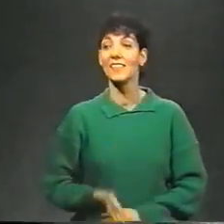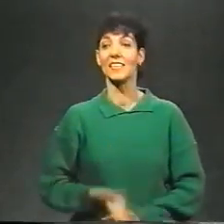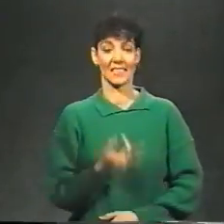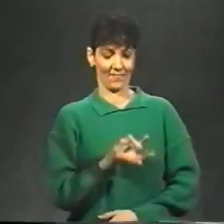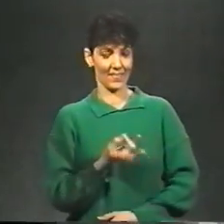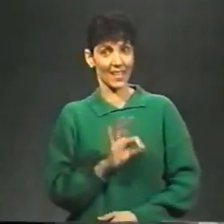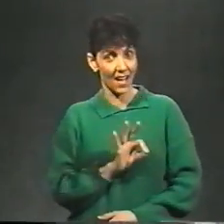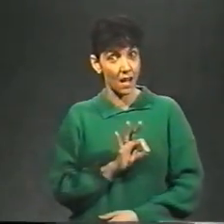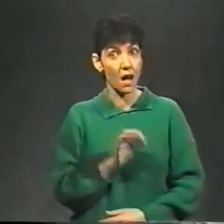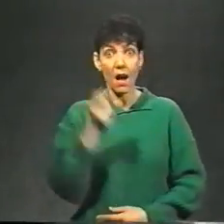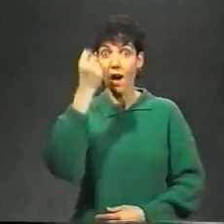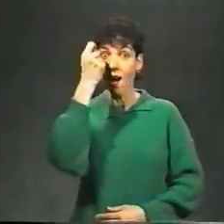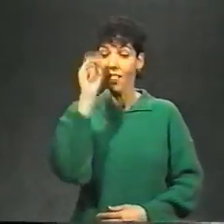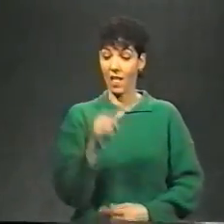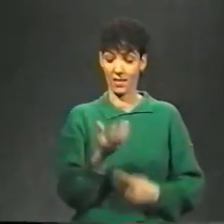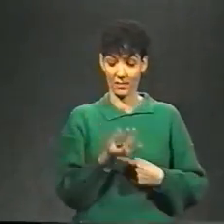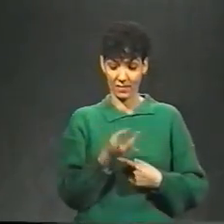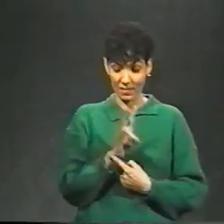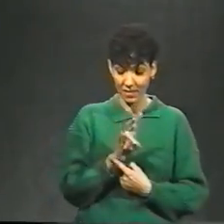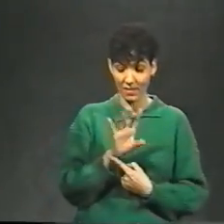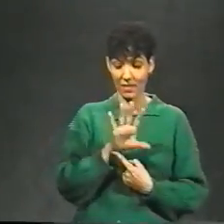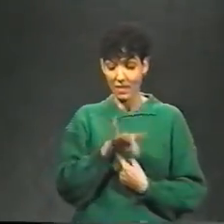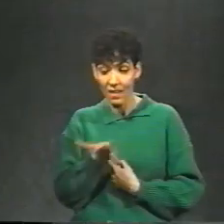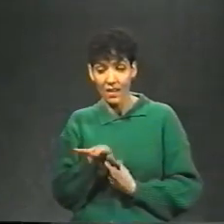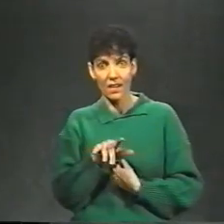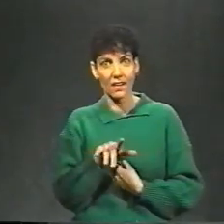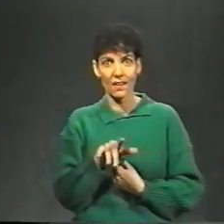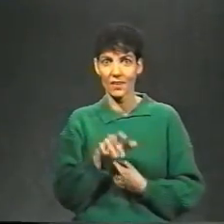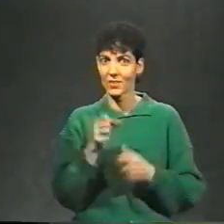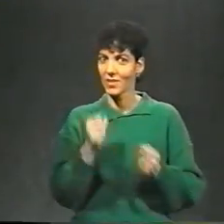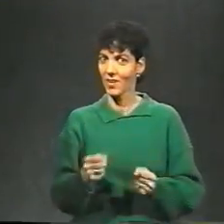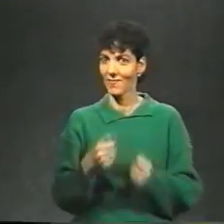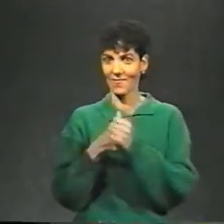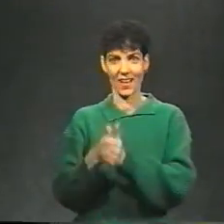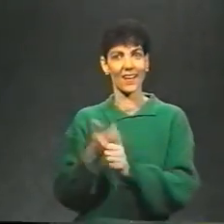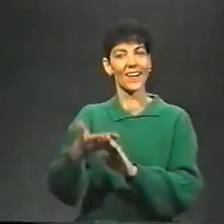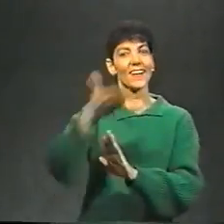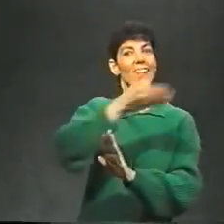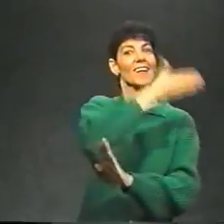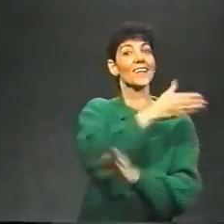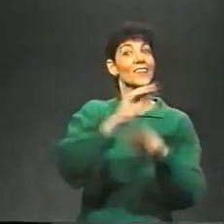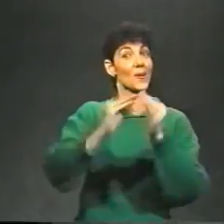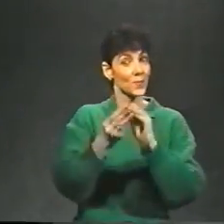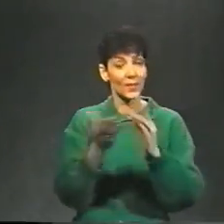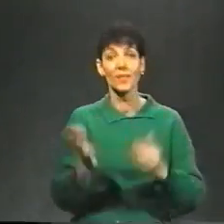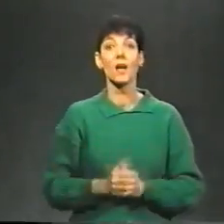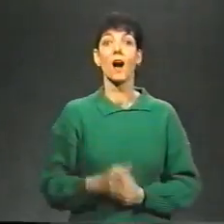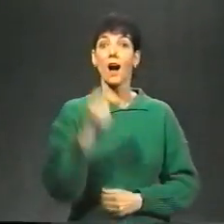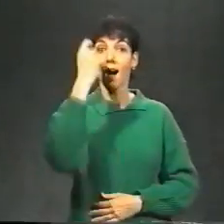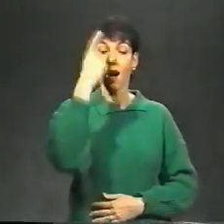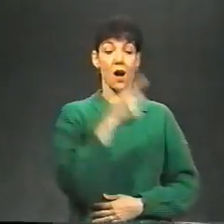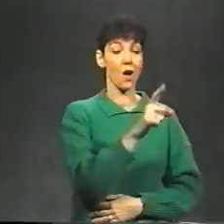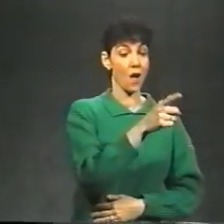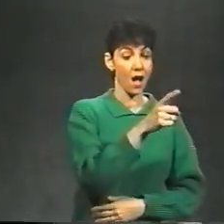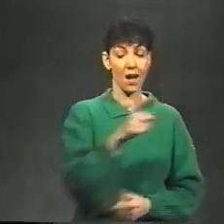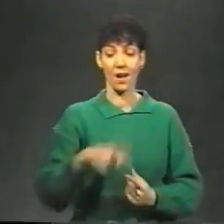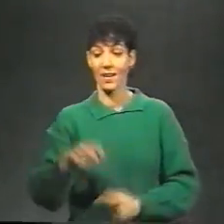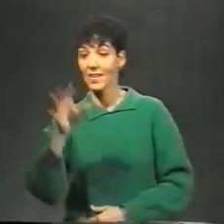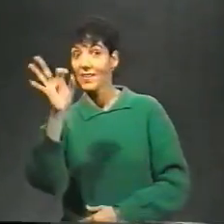Remember that for numbers 1 to 9, the numeral type is used, with the shaking motion.